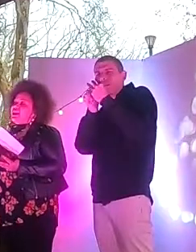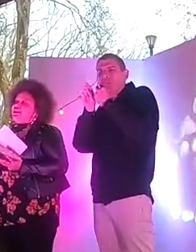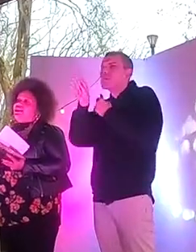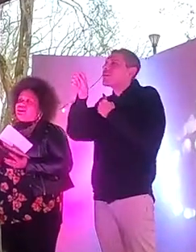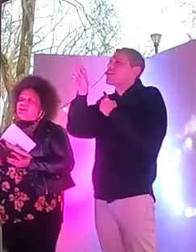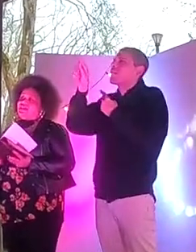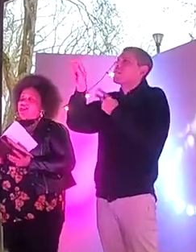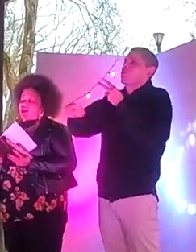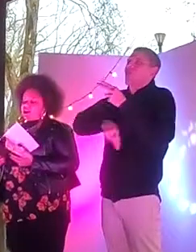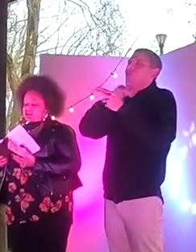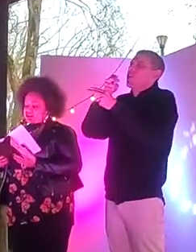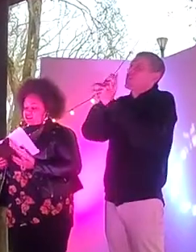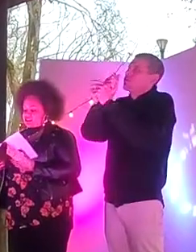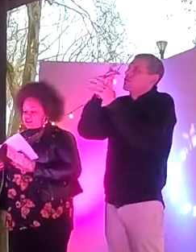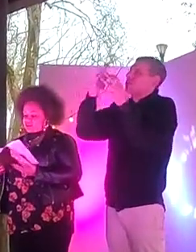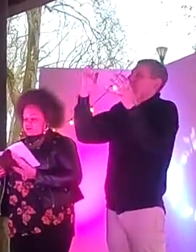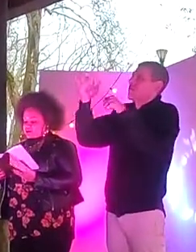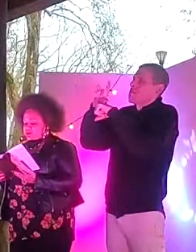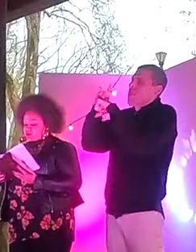every planet in it aligned.